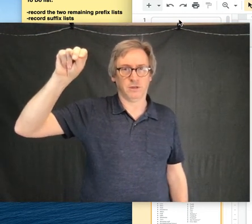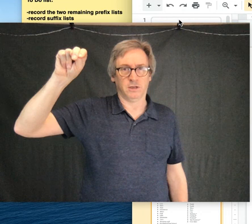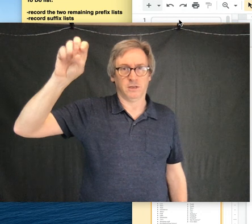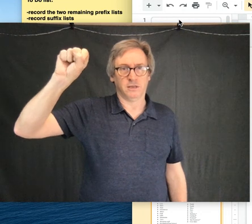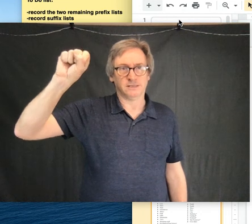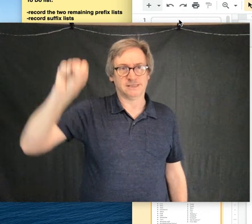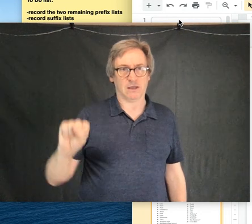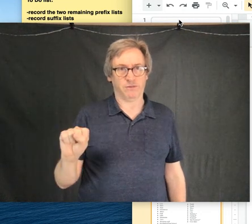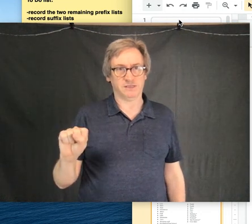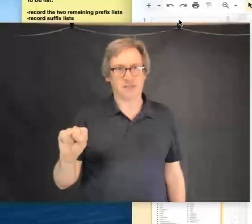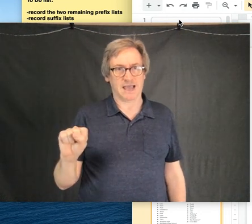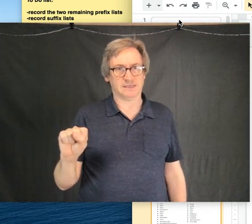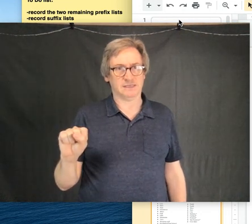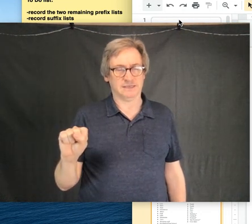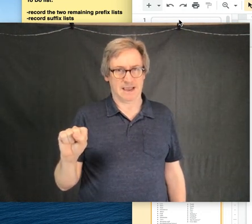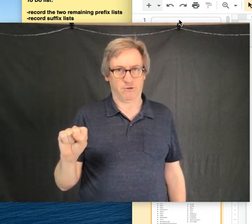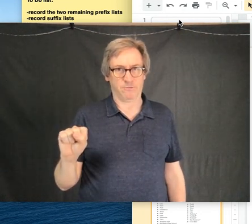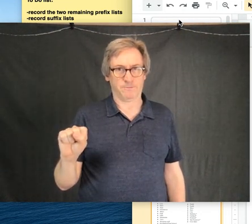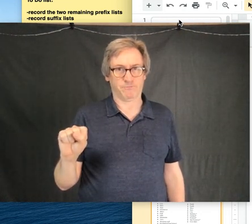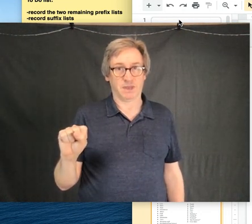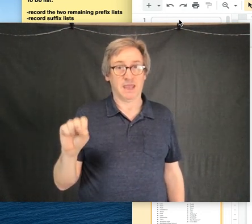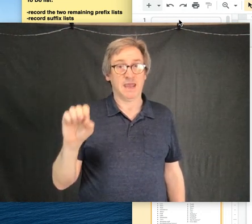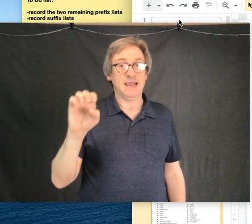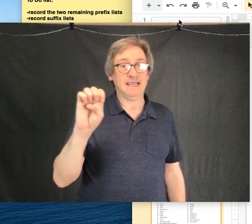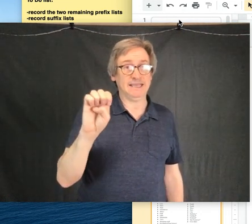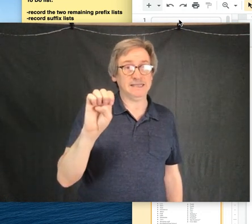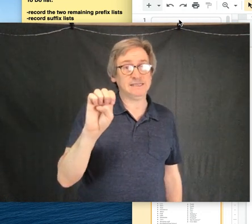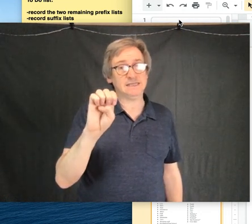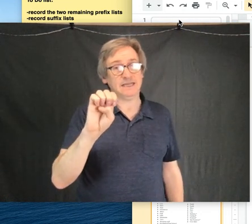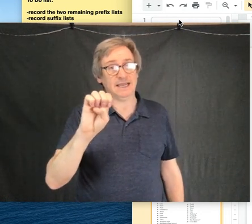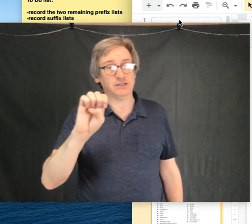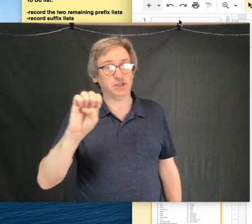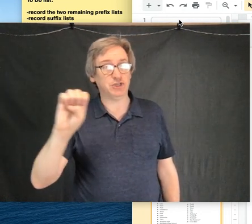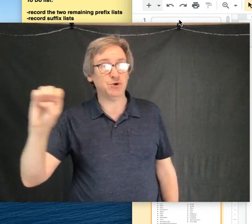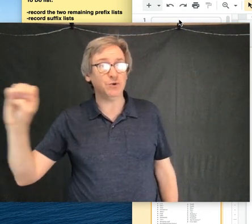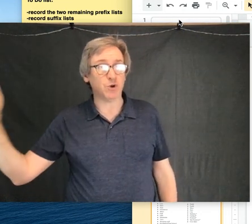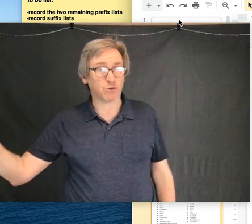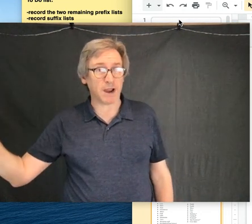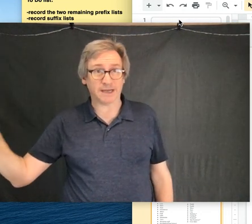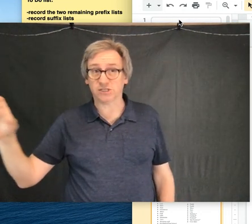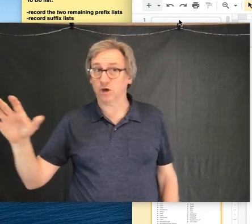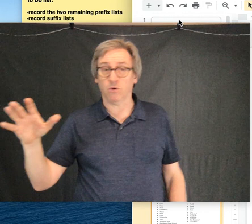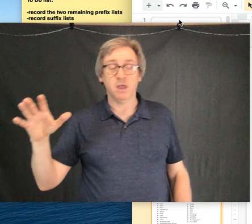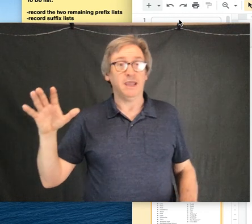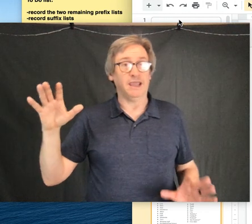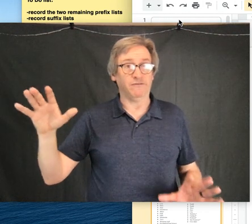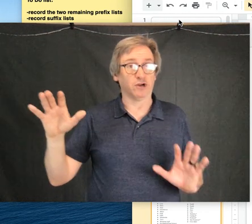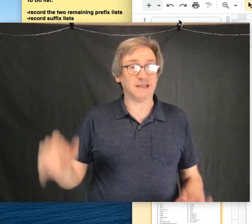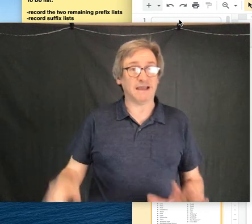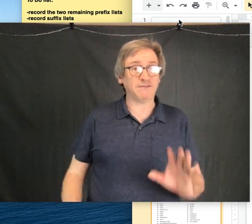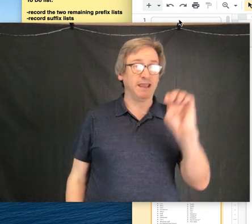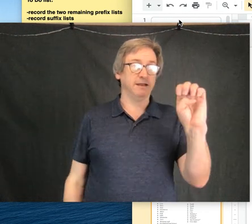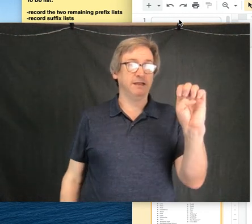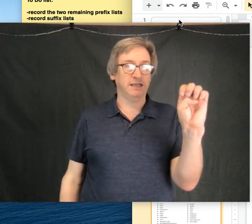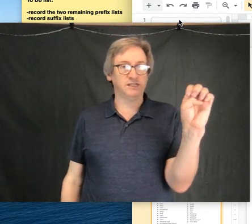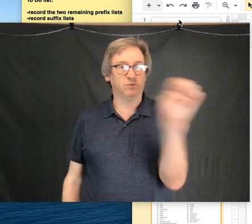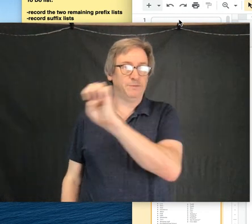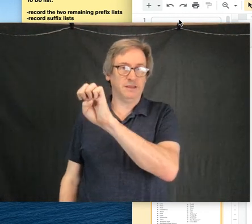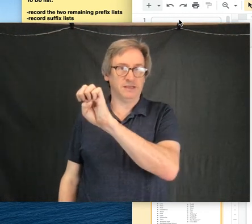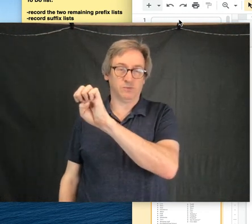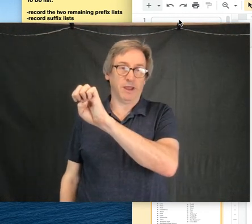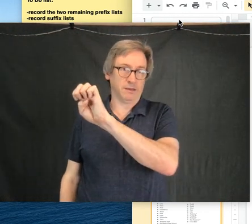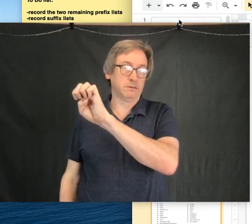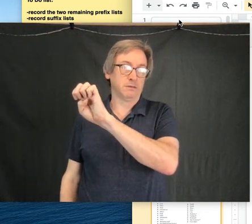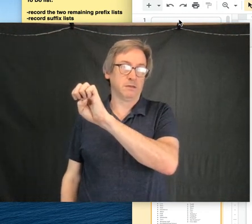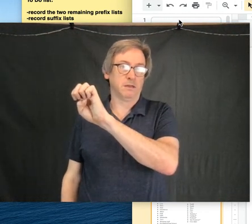north. South is S down. East is to your right. So if you're left-handed, east would